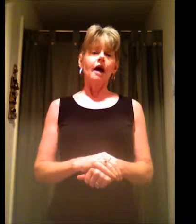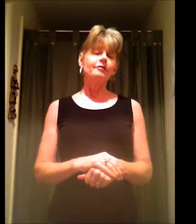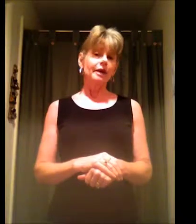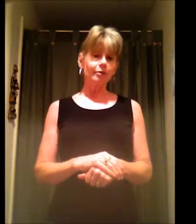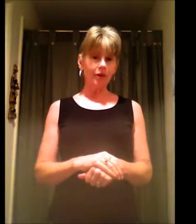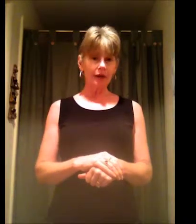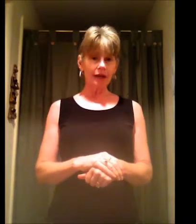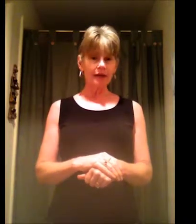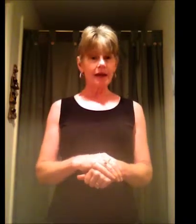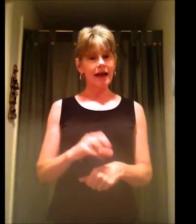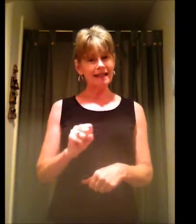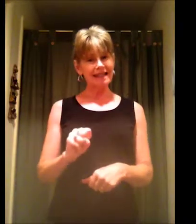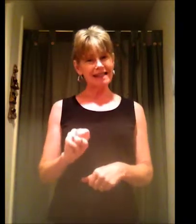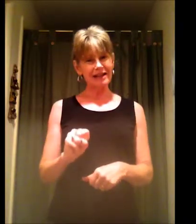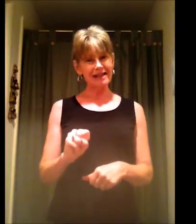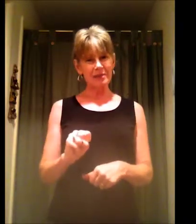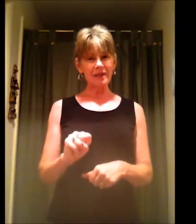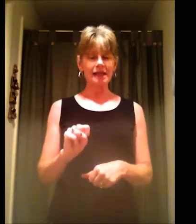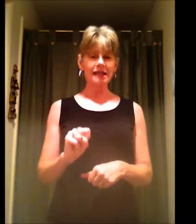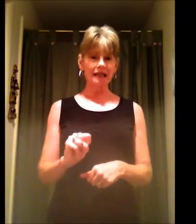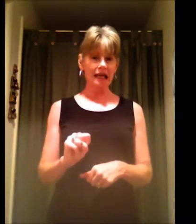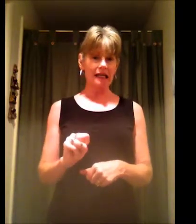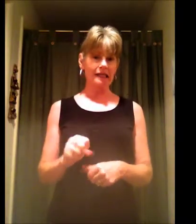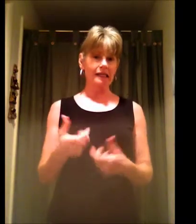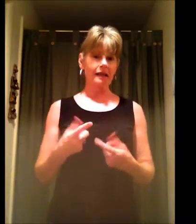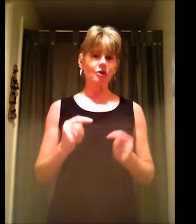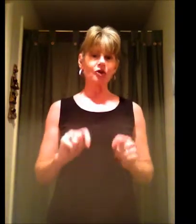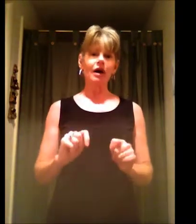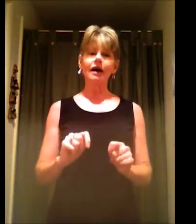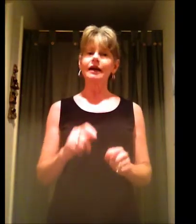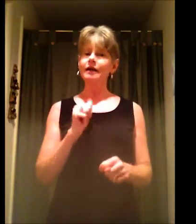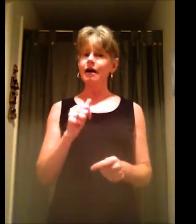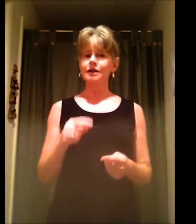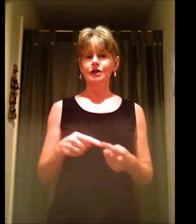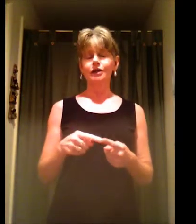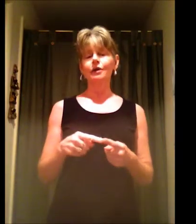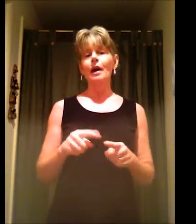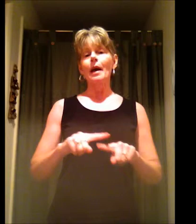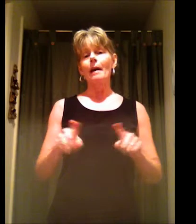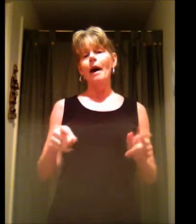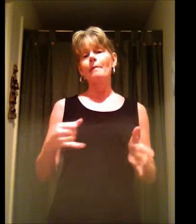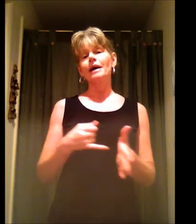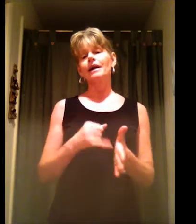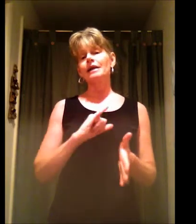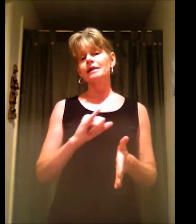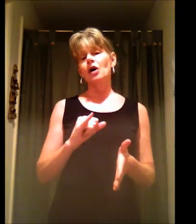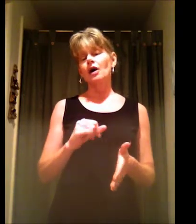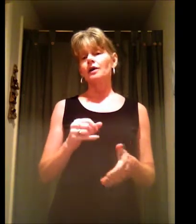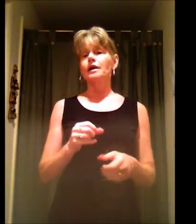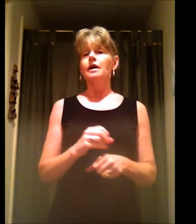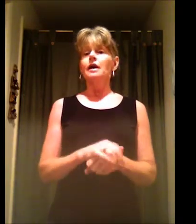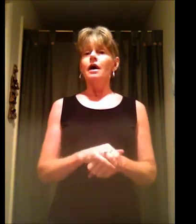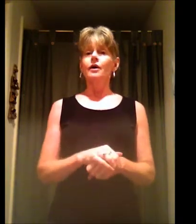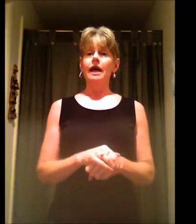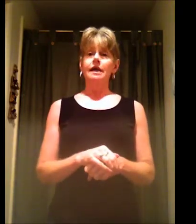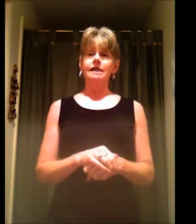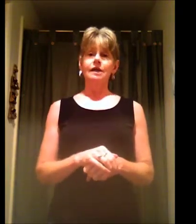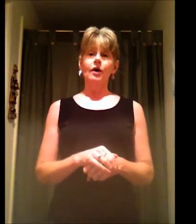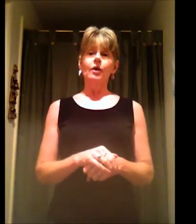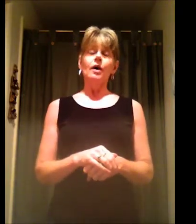I've been putting the endings on some things like the S's. I'm trying not to, but it is hard. Okay, so